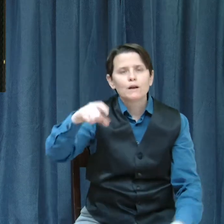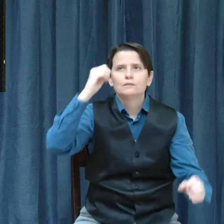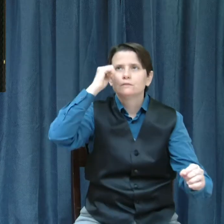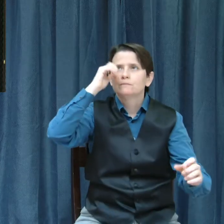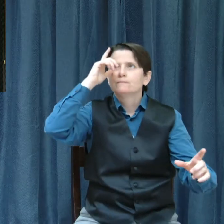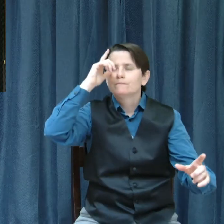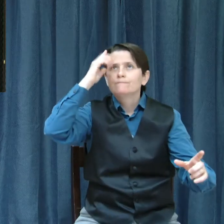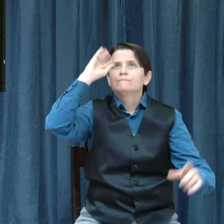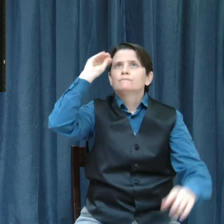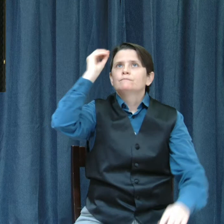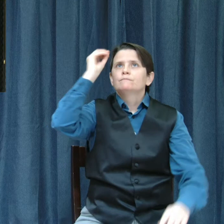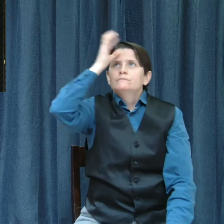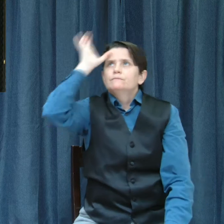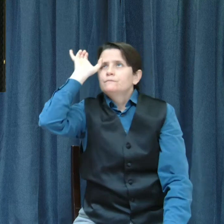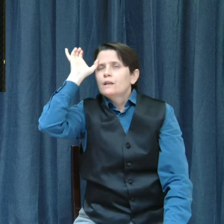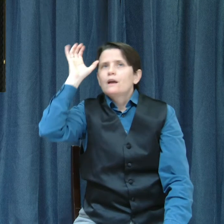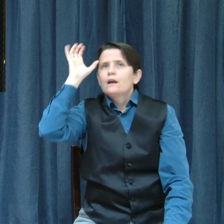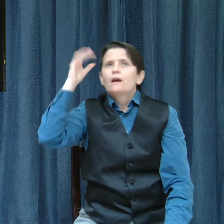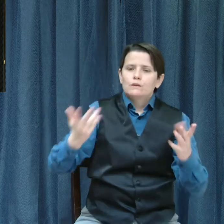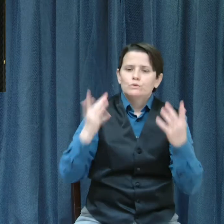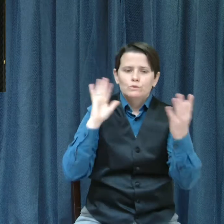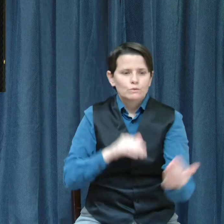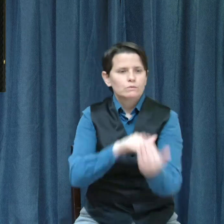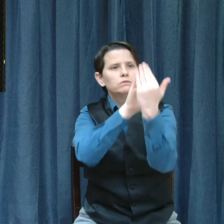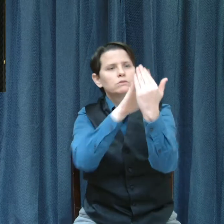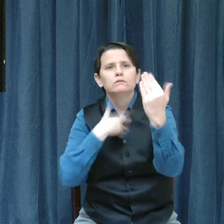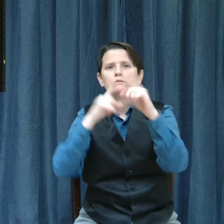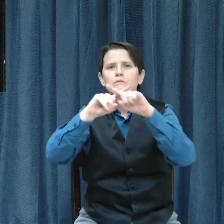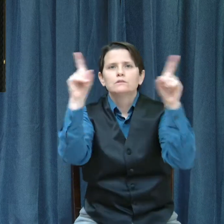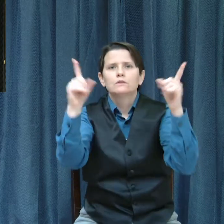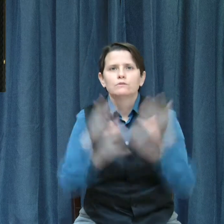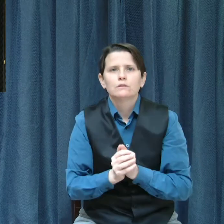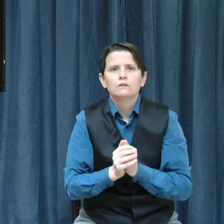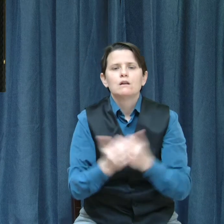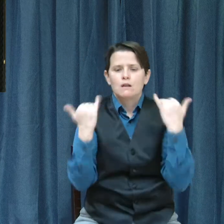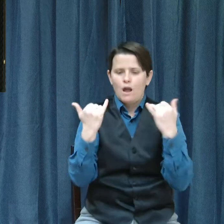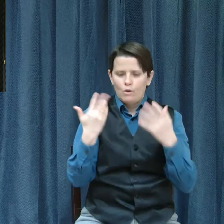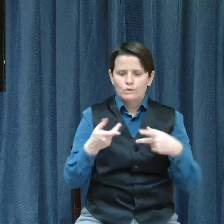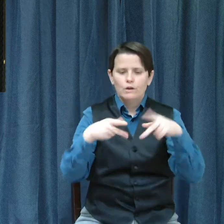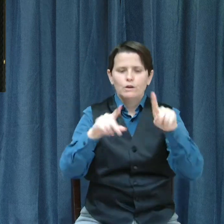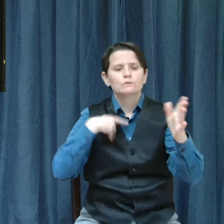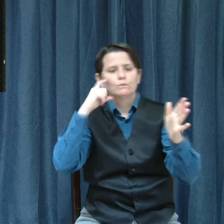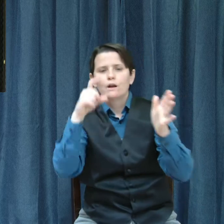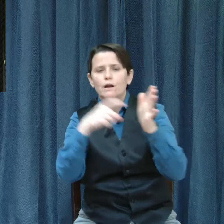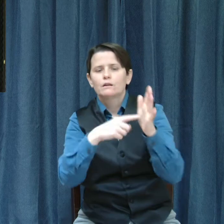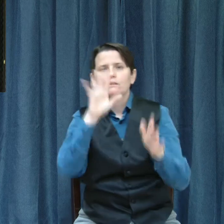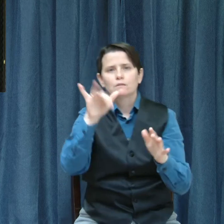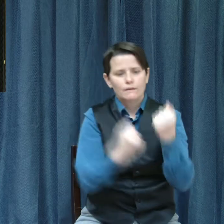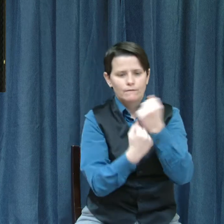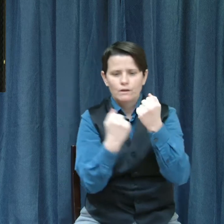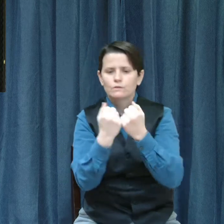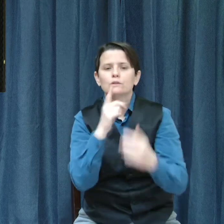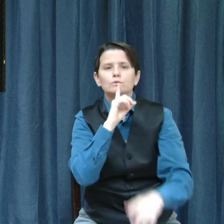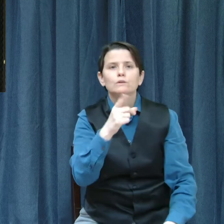in it different. She goes on, we now have an opportunity to move from recognizing that foundational reality is still